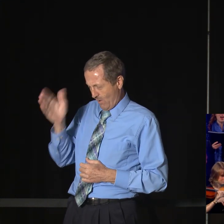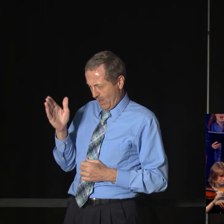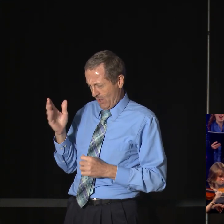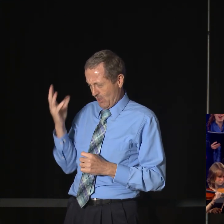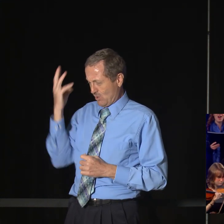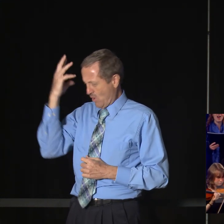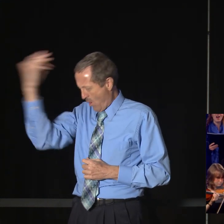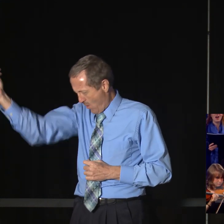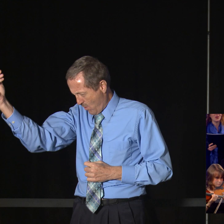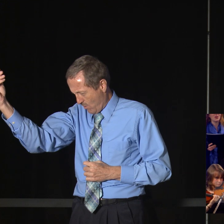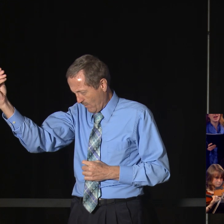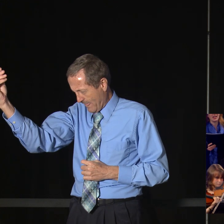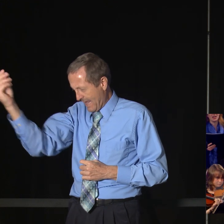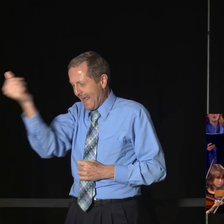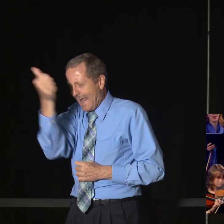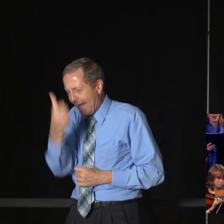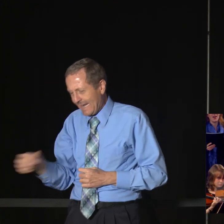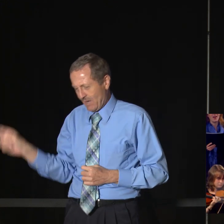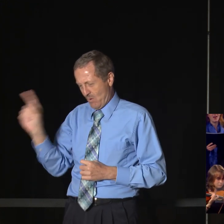go